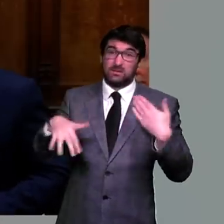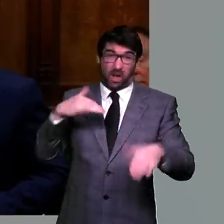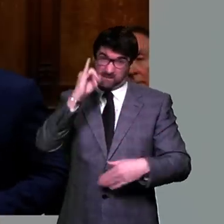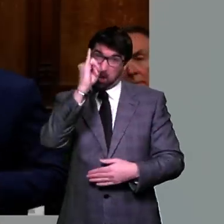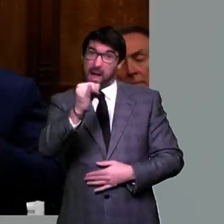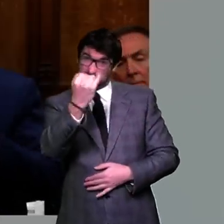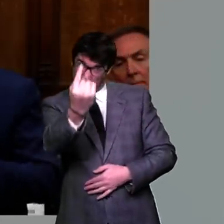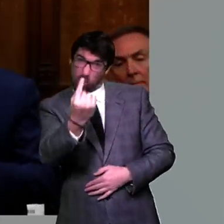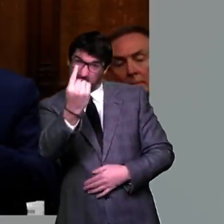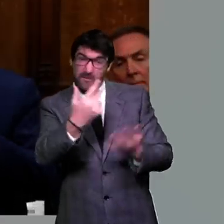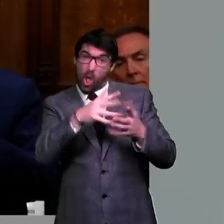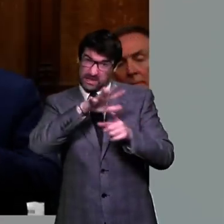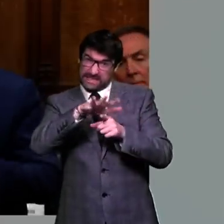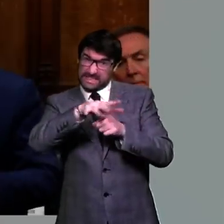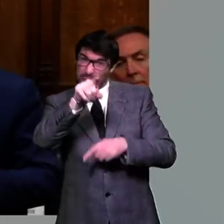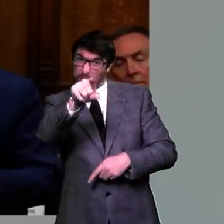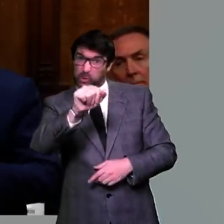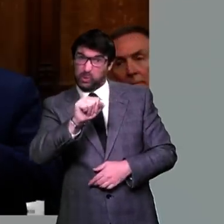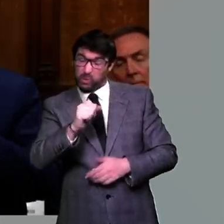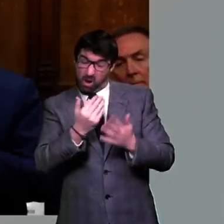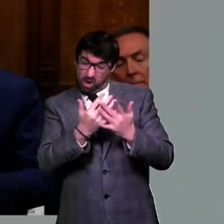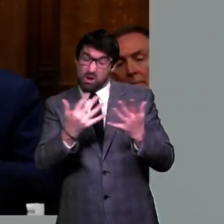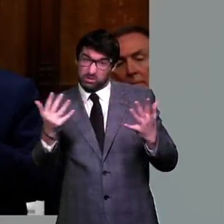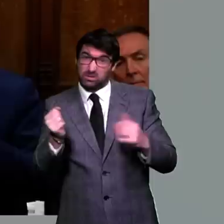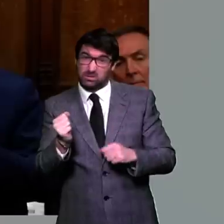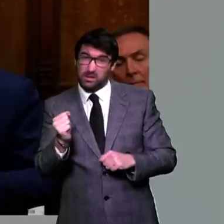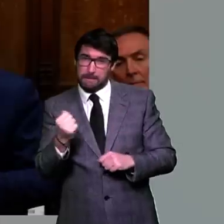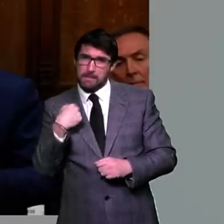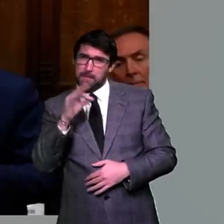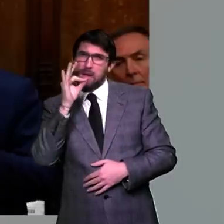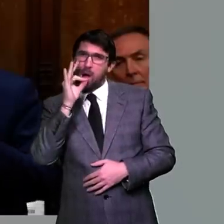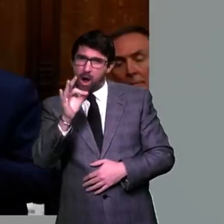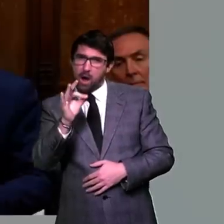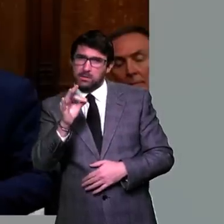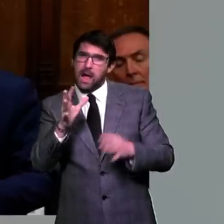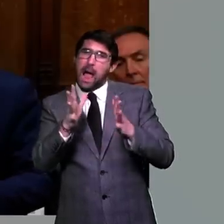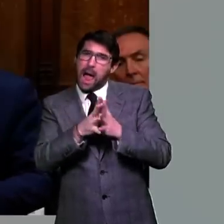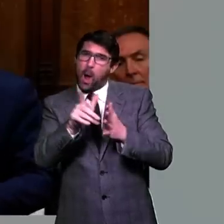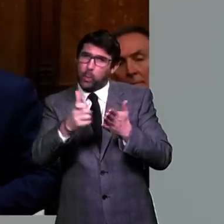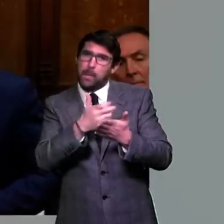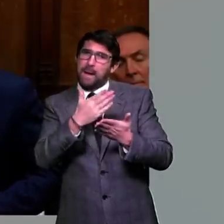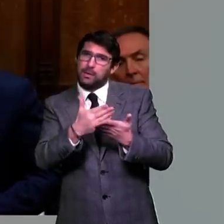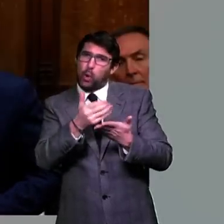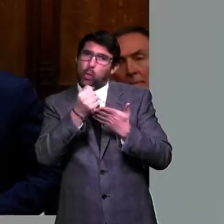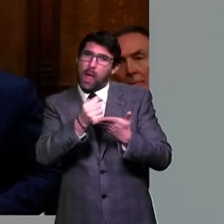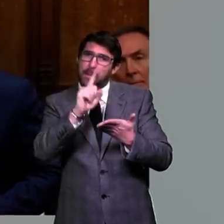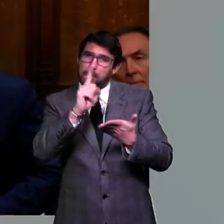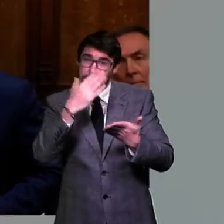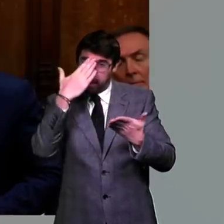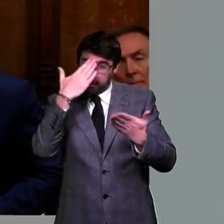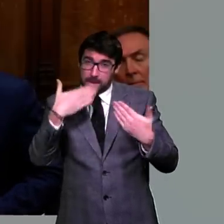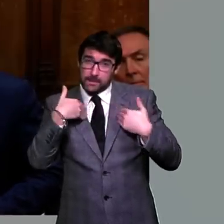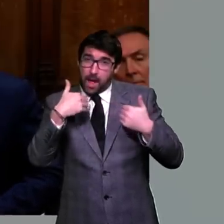that experience, what will she now do to improve the health care, the mental health care for people in